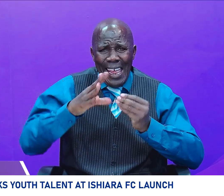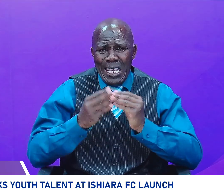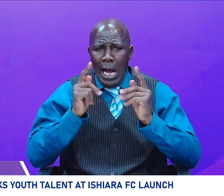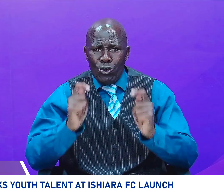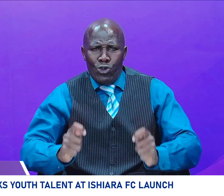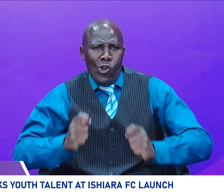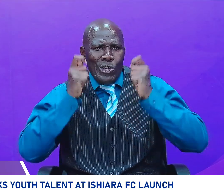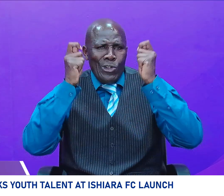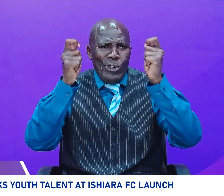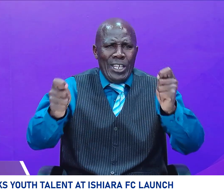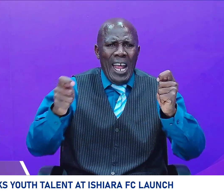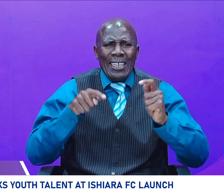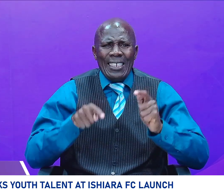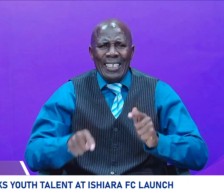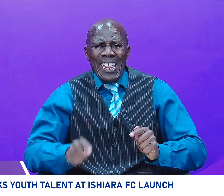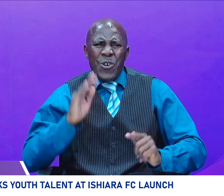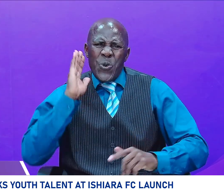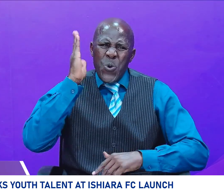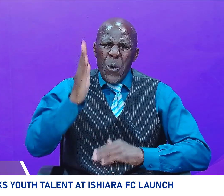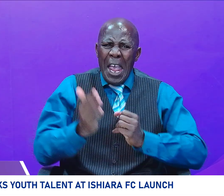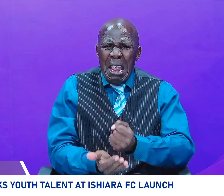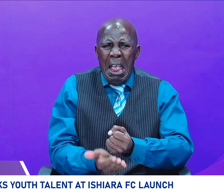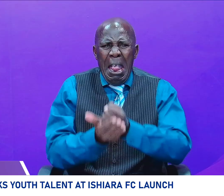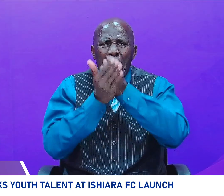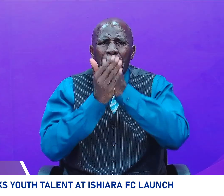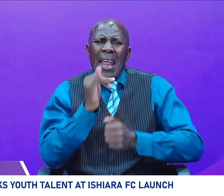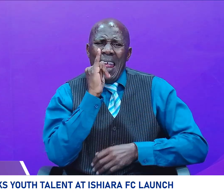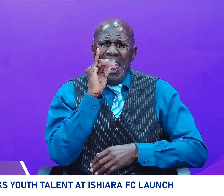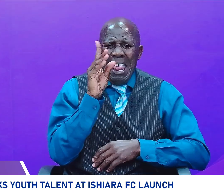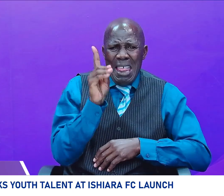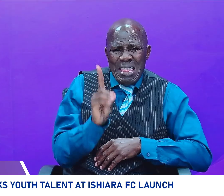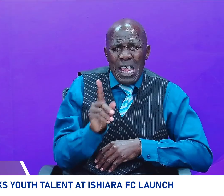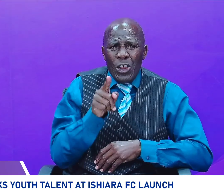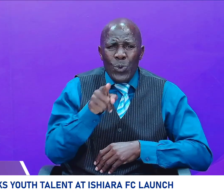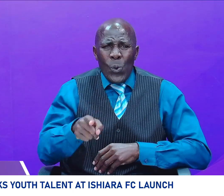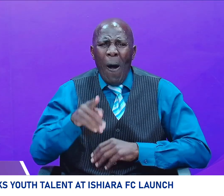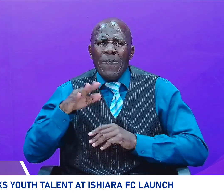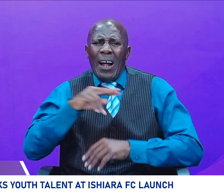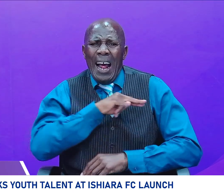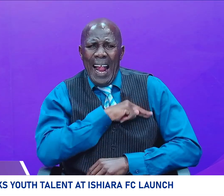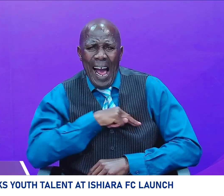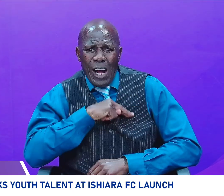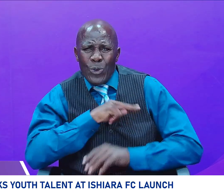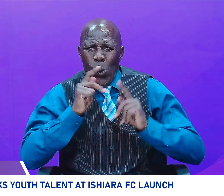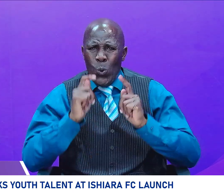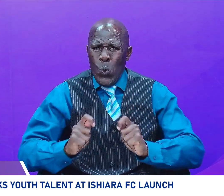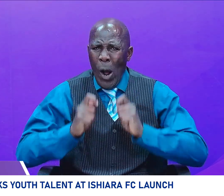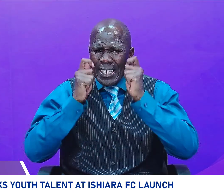talent centers will help identify and nurture talents in sports, arts, and other